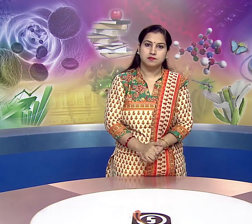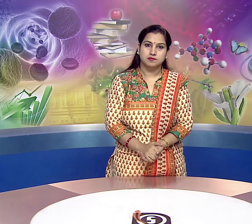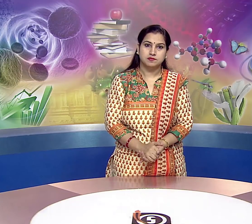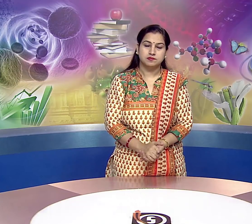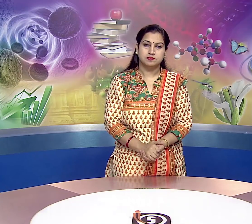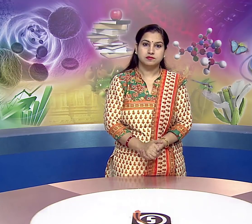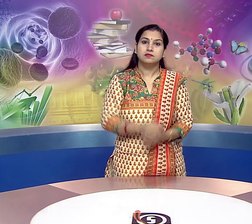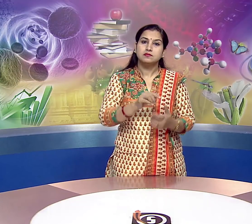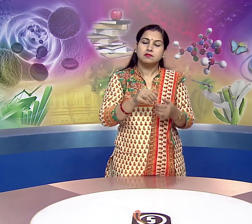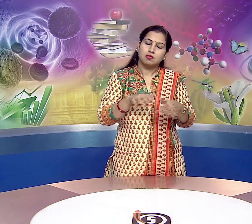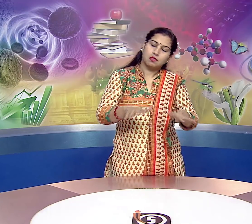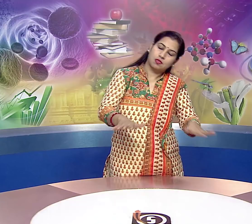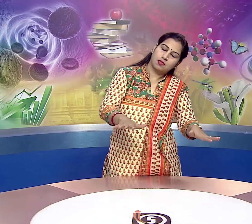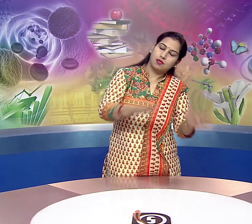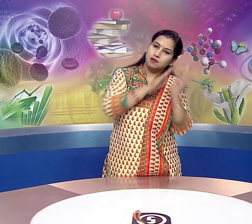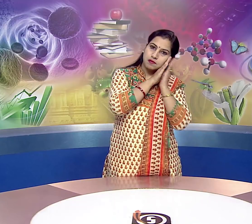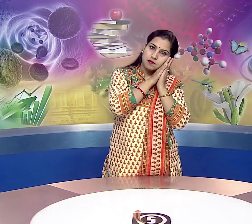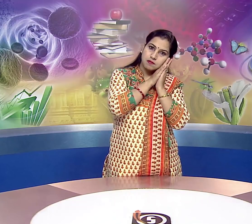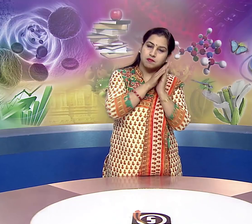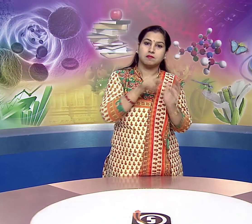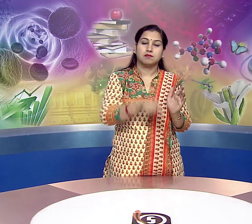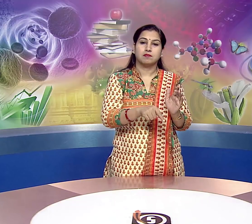He lay down with his head